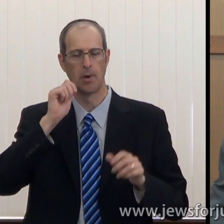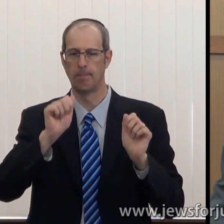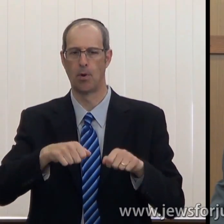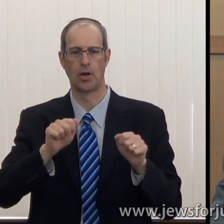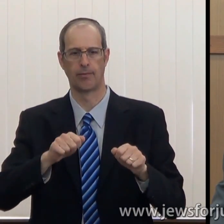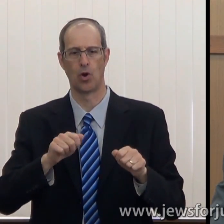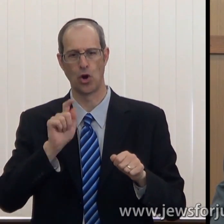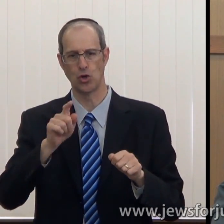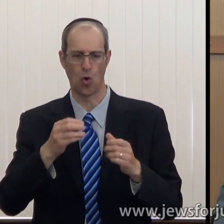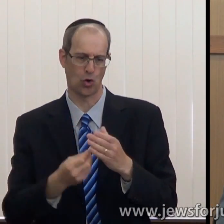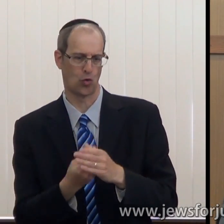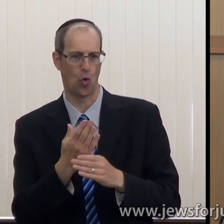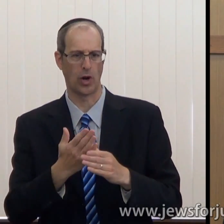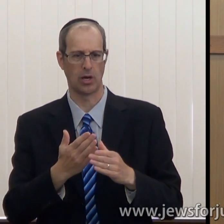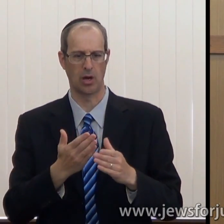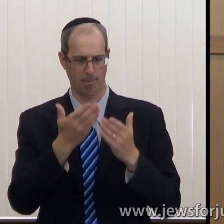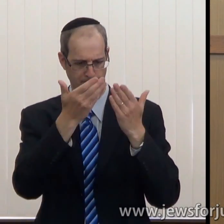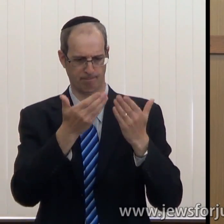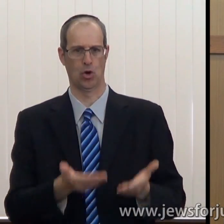a person, a human being.